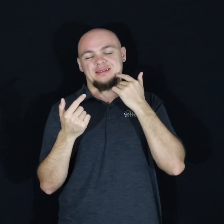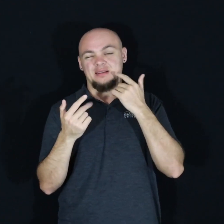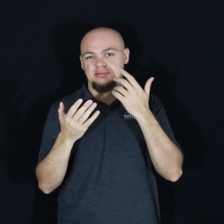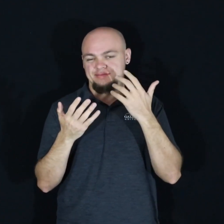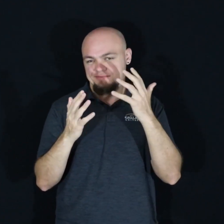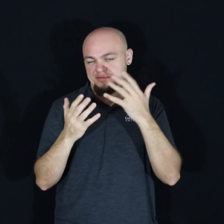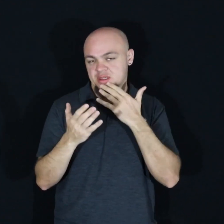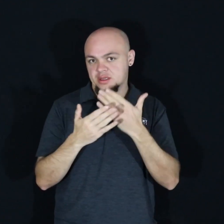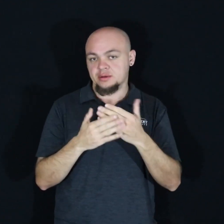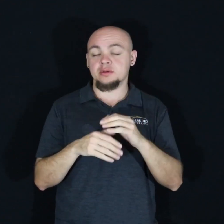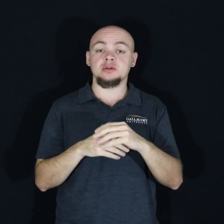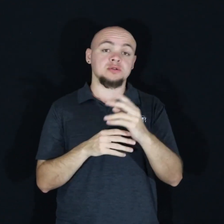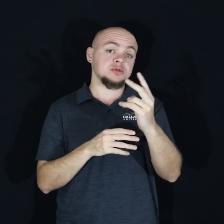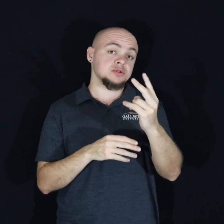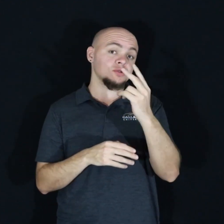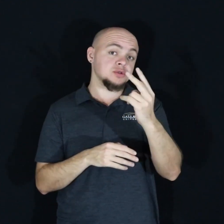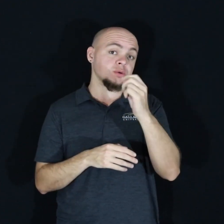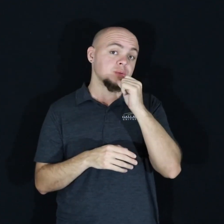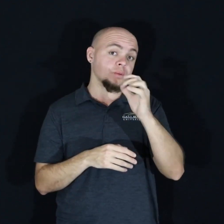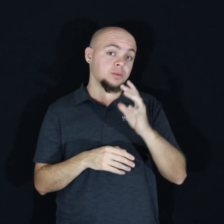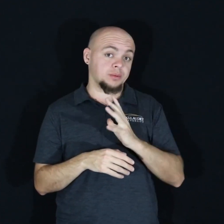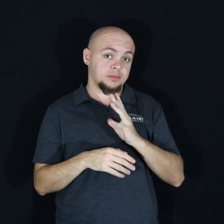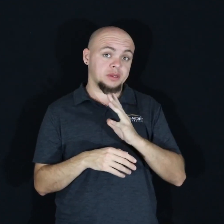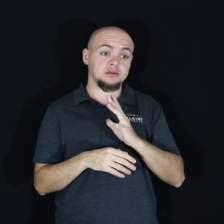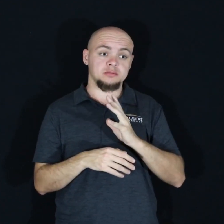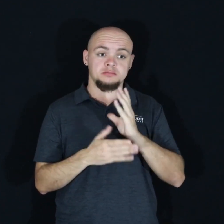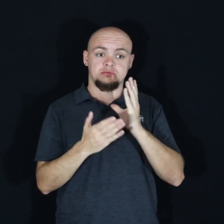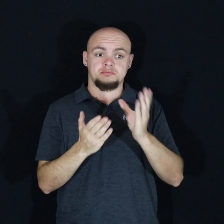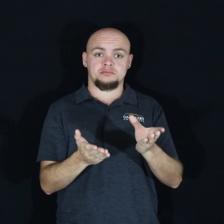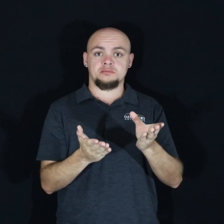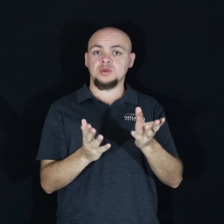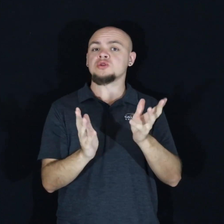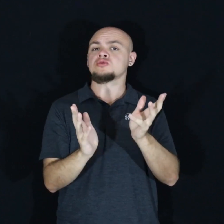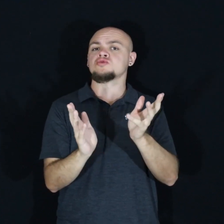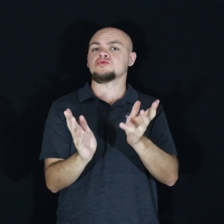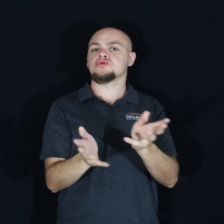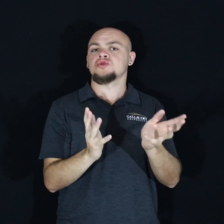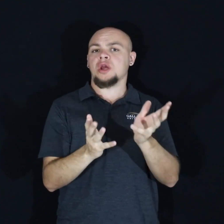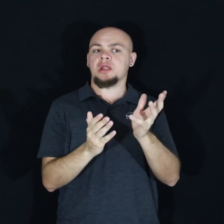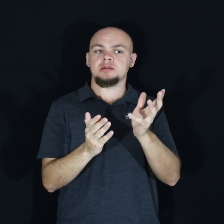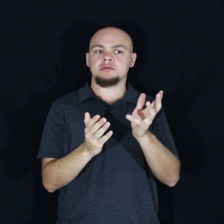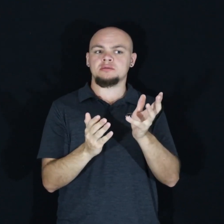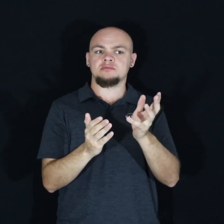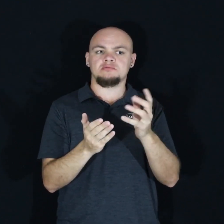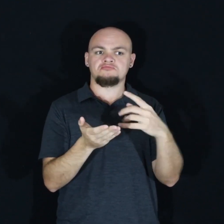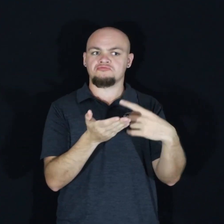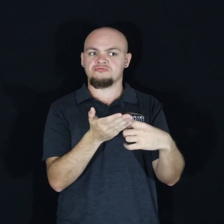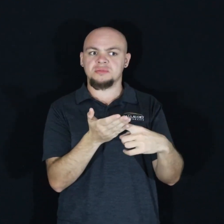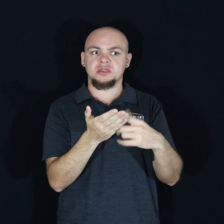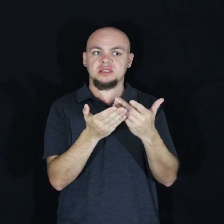2 women who exist and talk to each other about stuff.